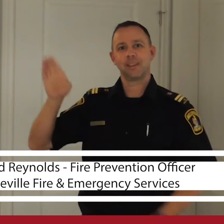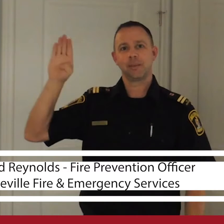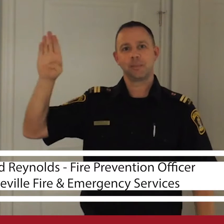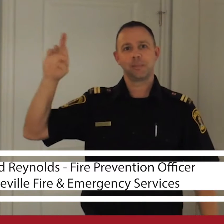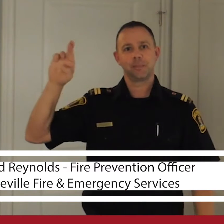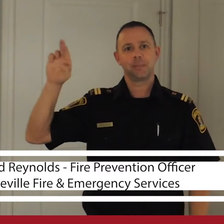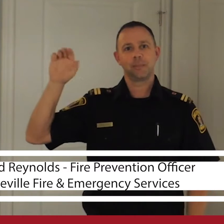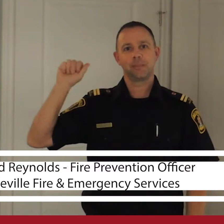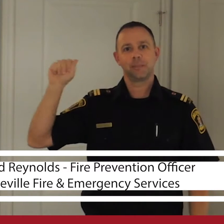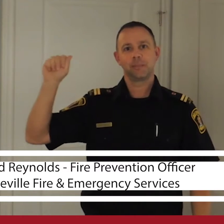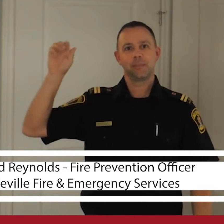Hi, my name is Brad.